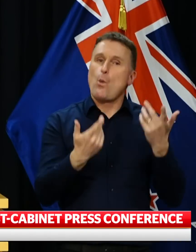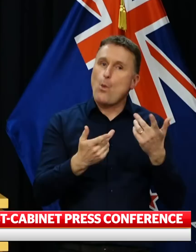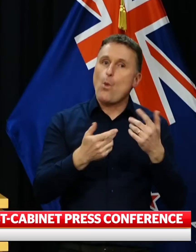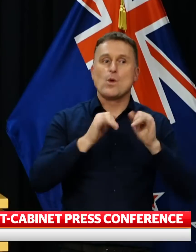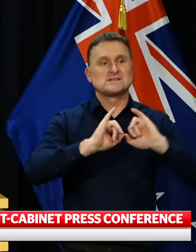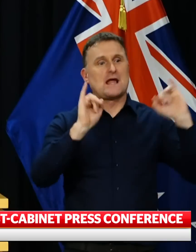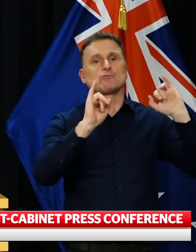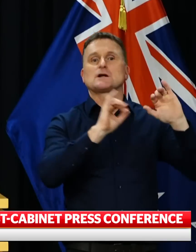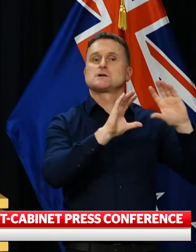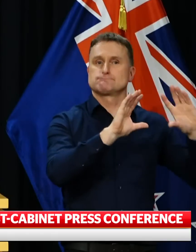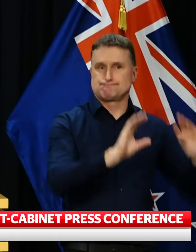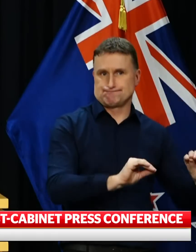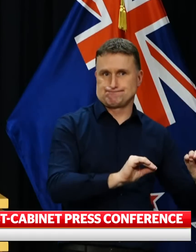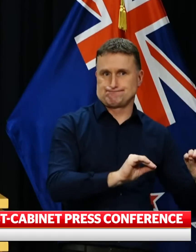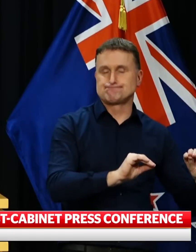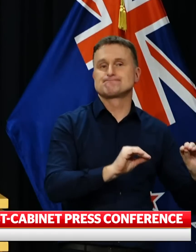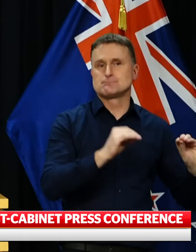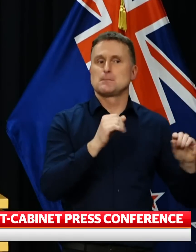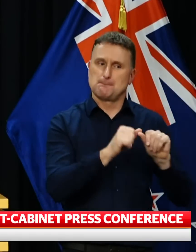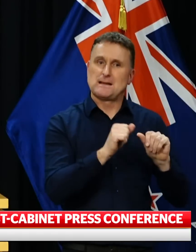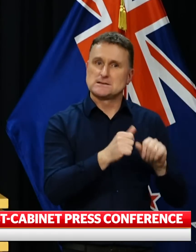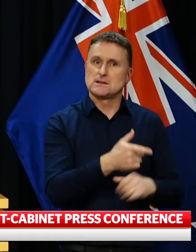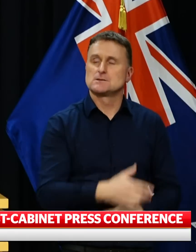Place. Okay.